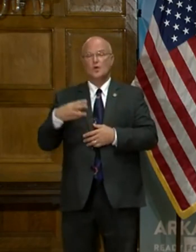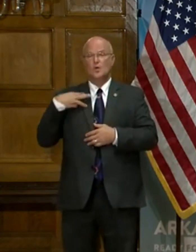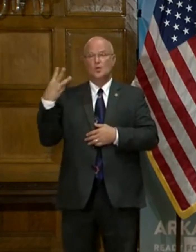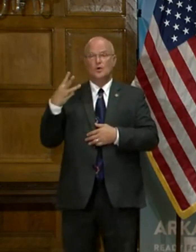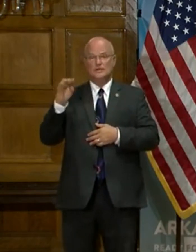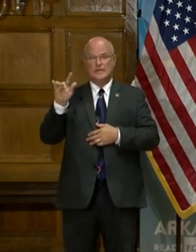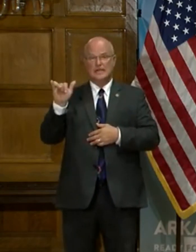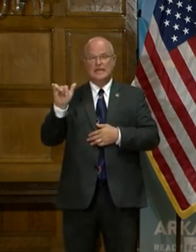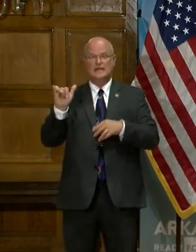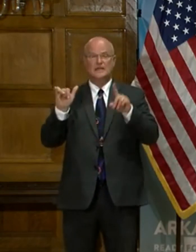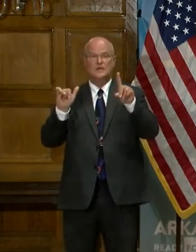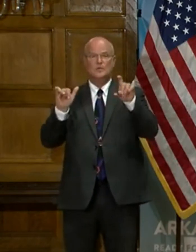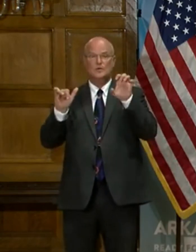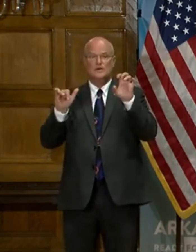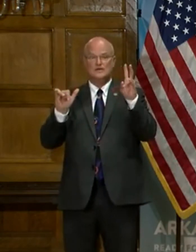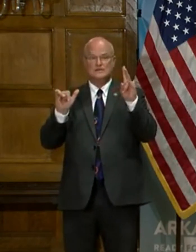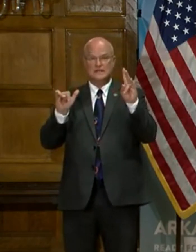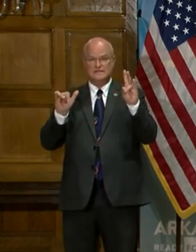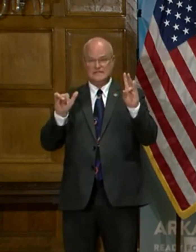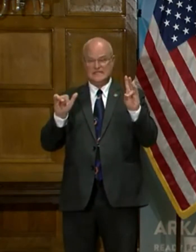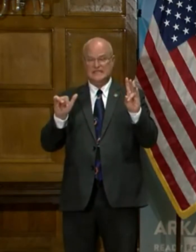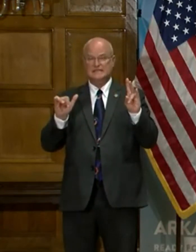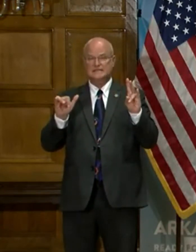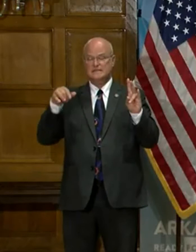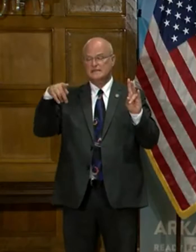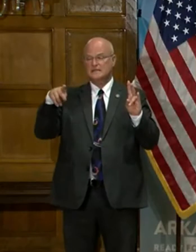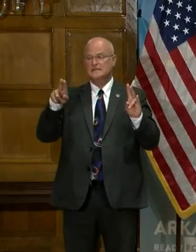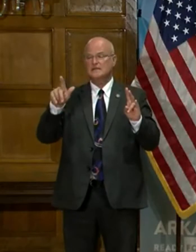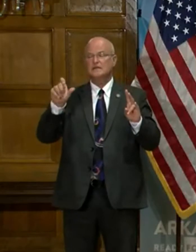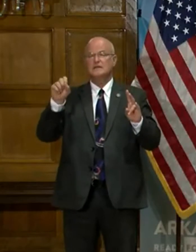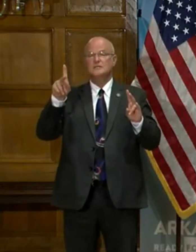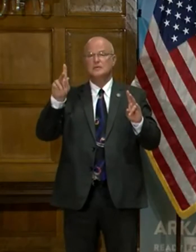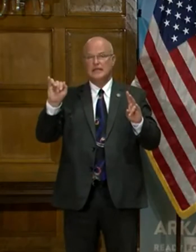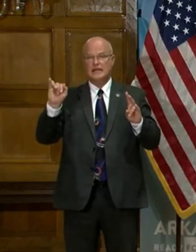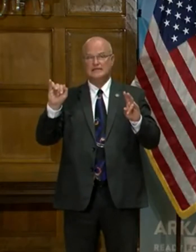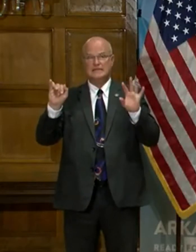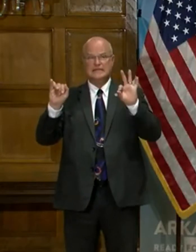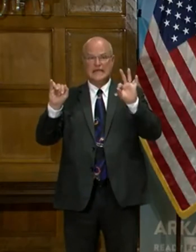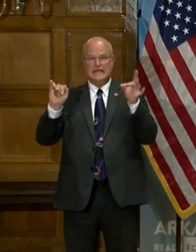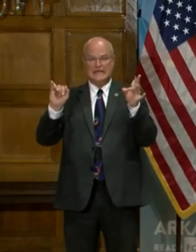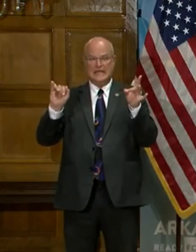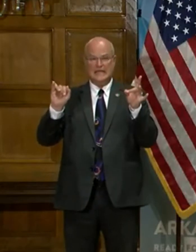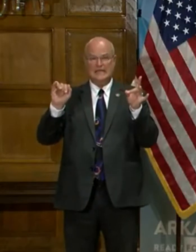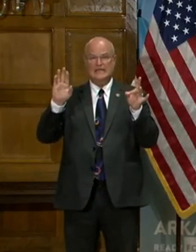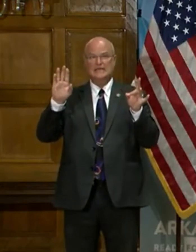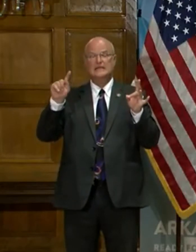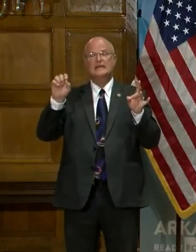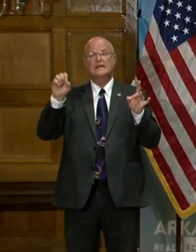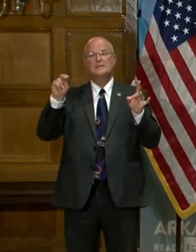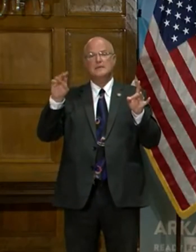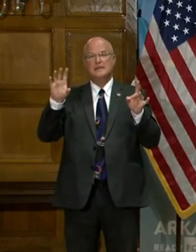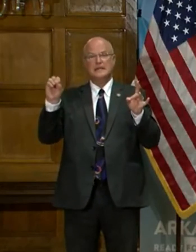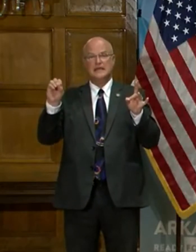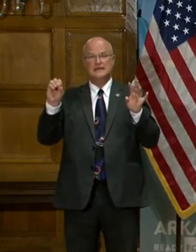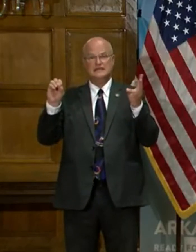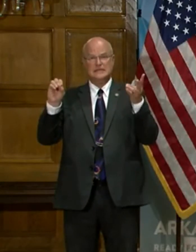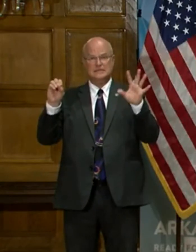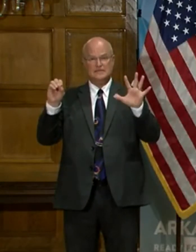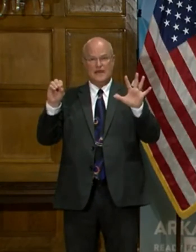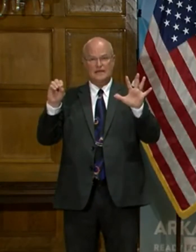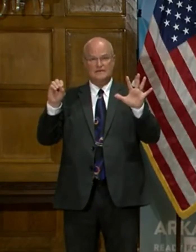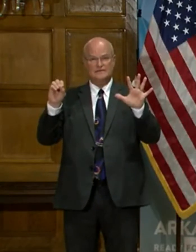Washington County had 117. Pulaski County 98. Benton County 75.